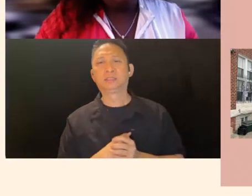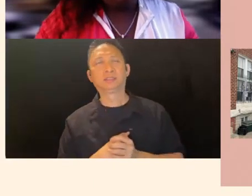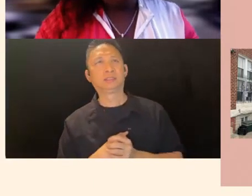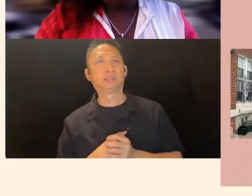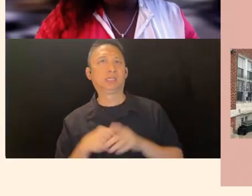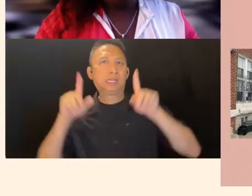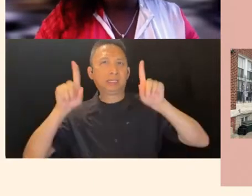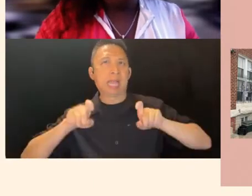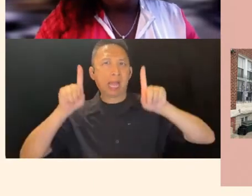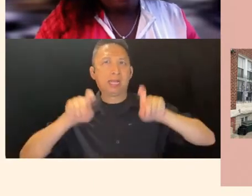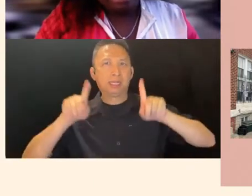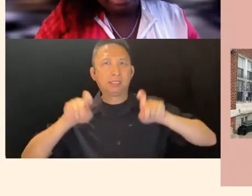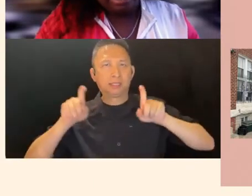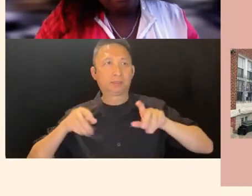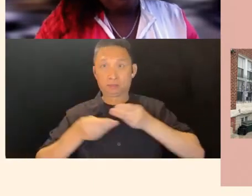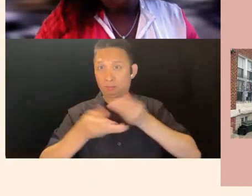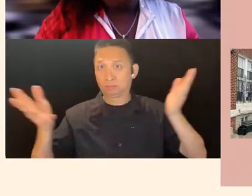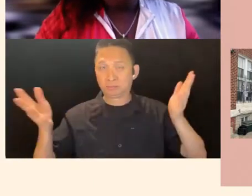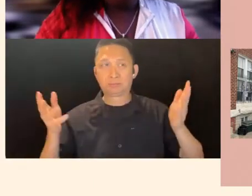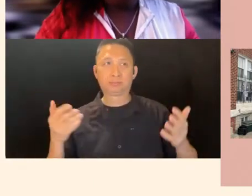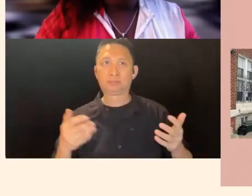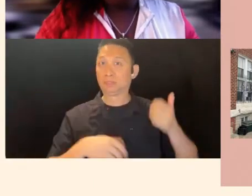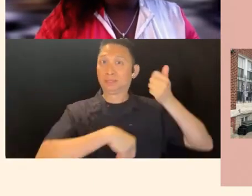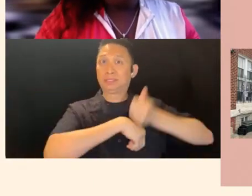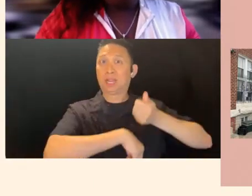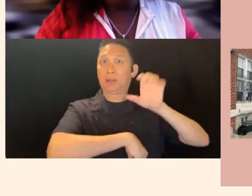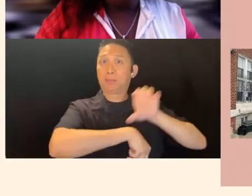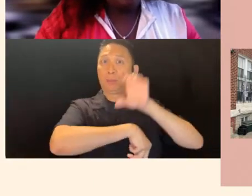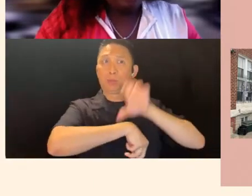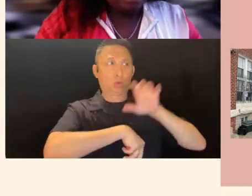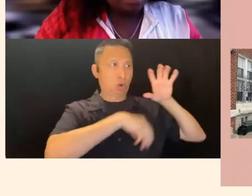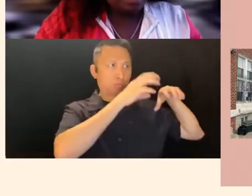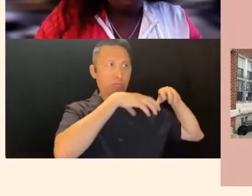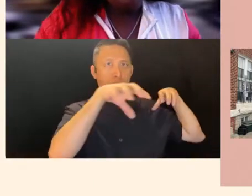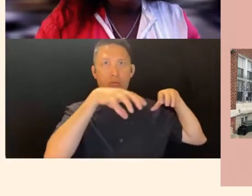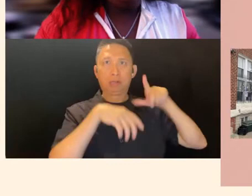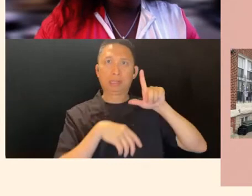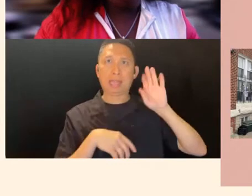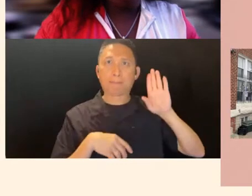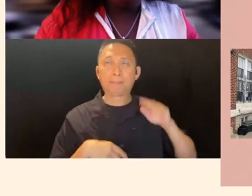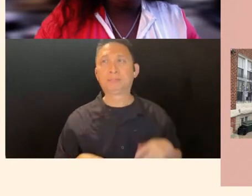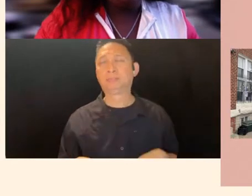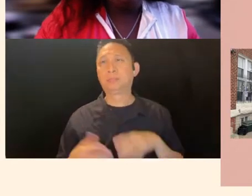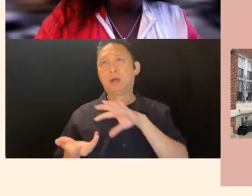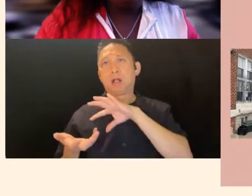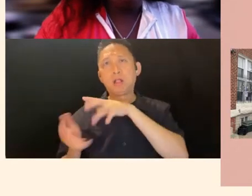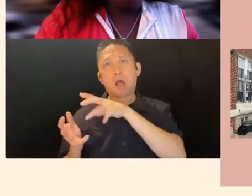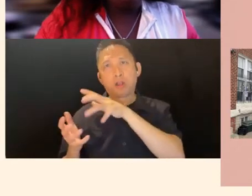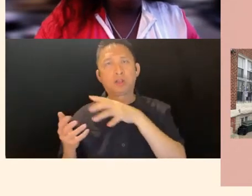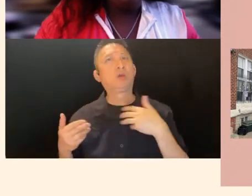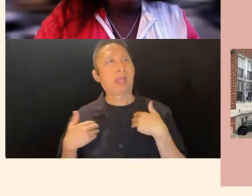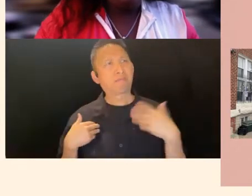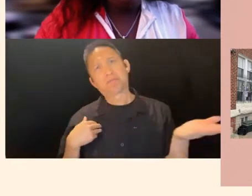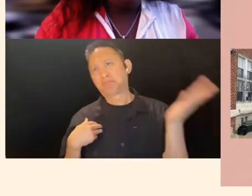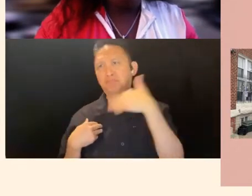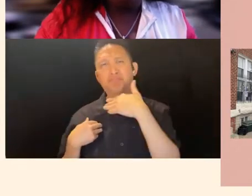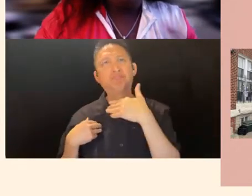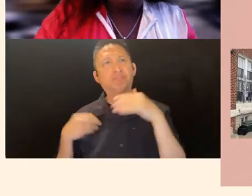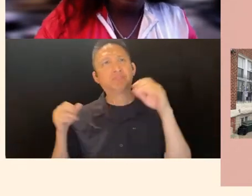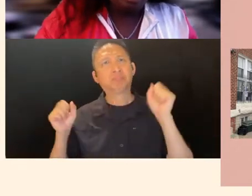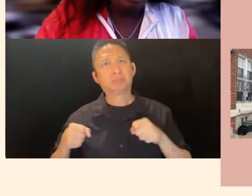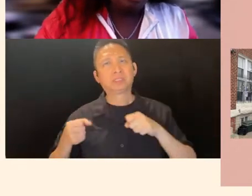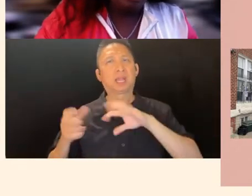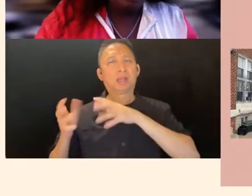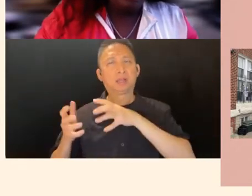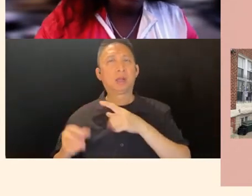testing. We have a computer lab. We have laundry services where we allow people to come in and do one